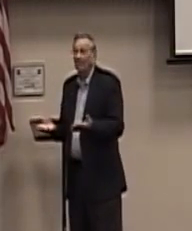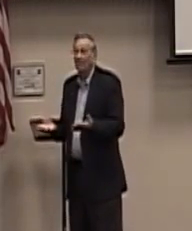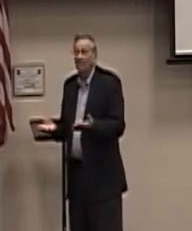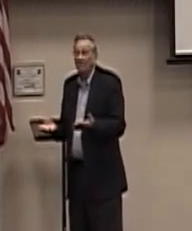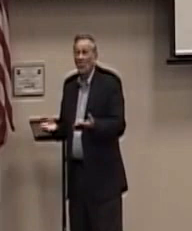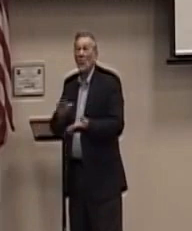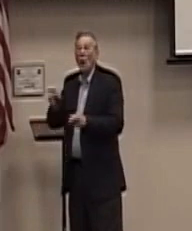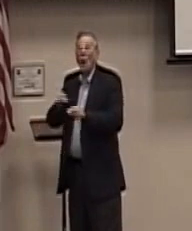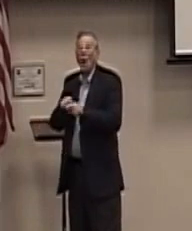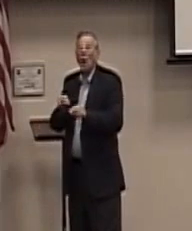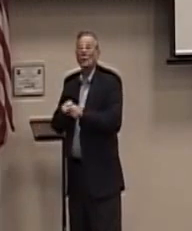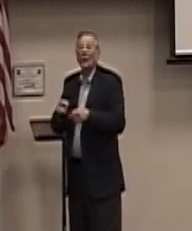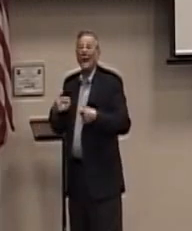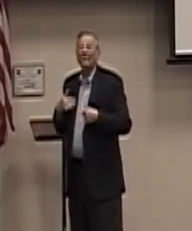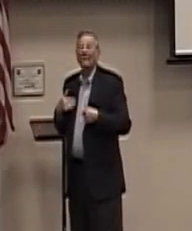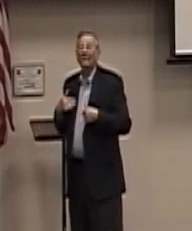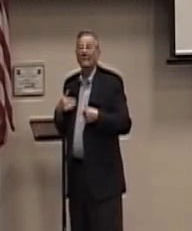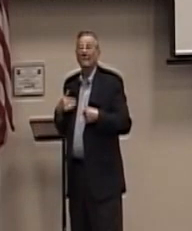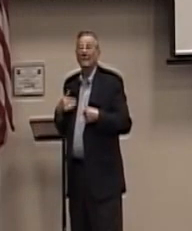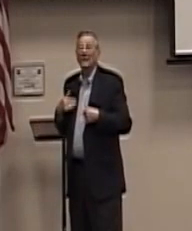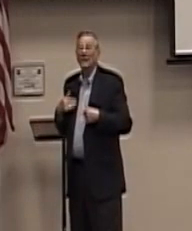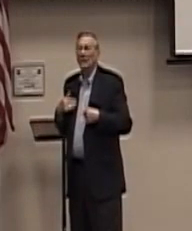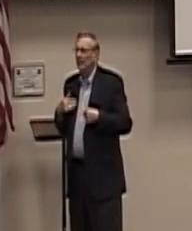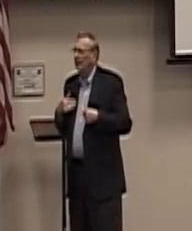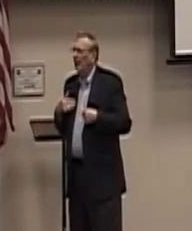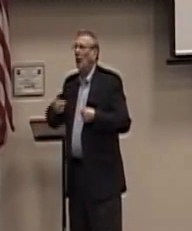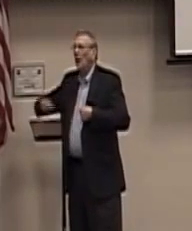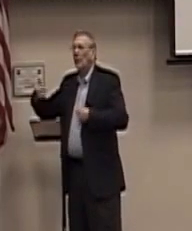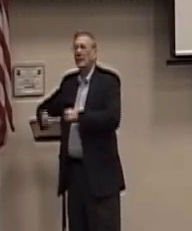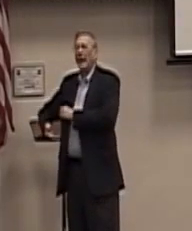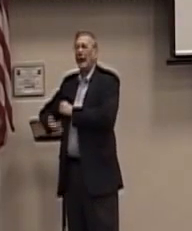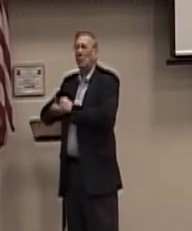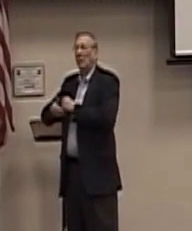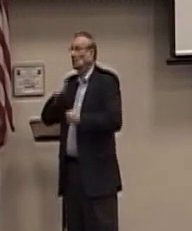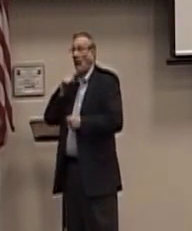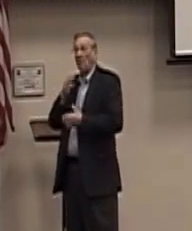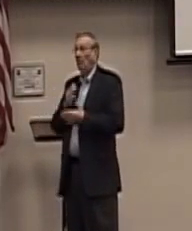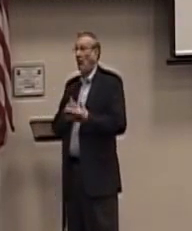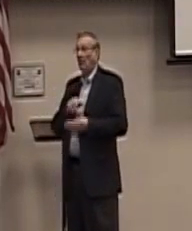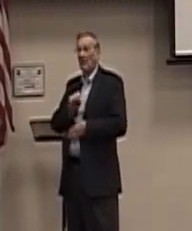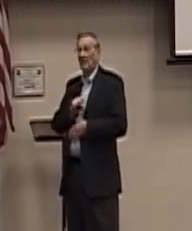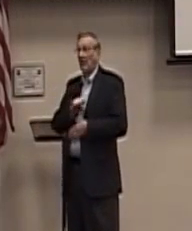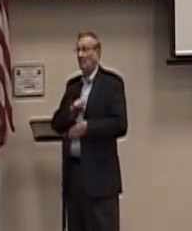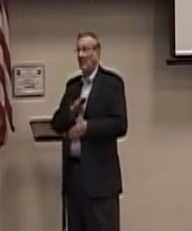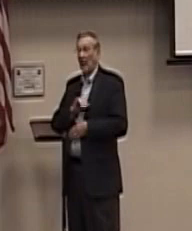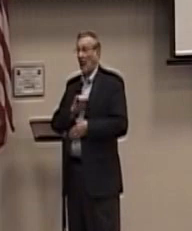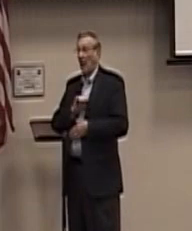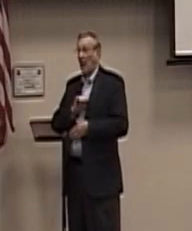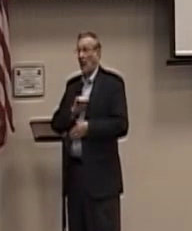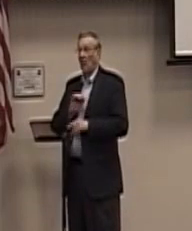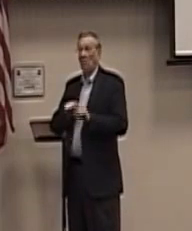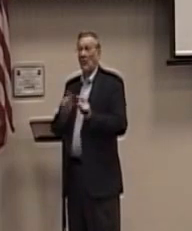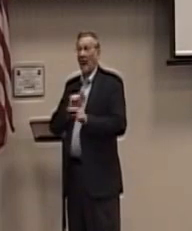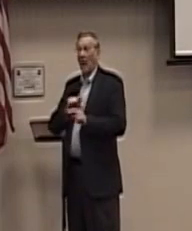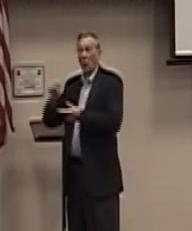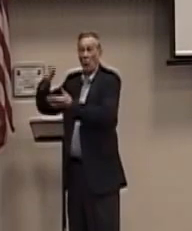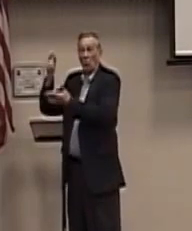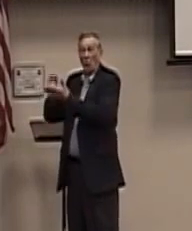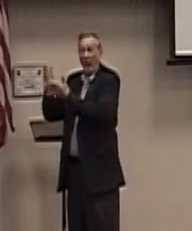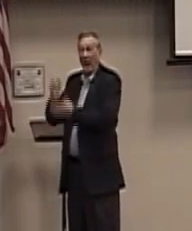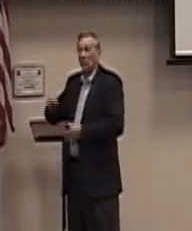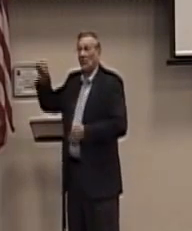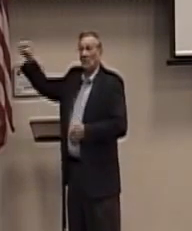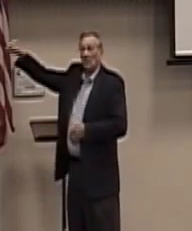We also have these partnerships that aren't a part of SIBI per se, but our alumni have started